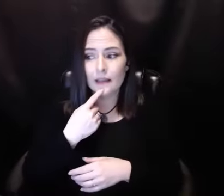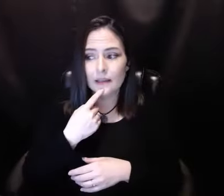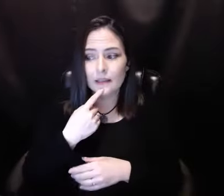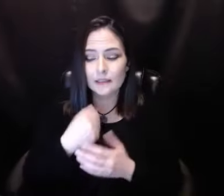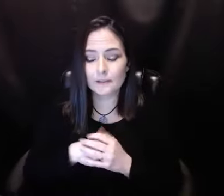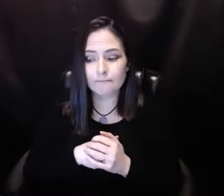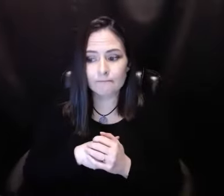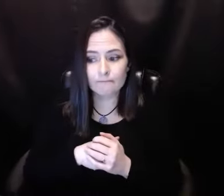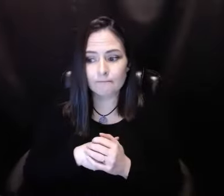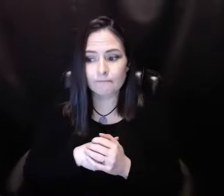social workers said, people